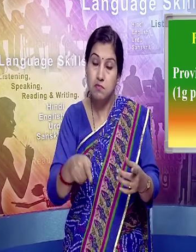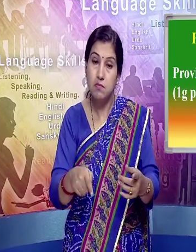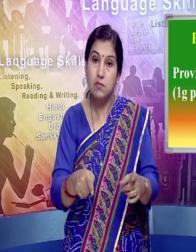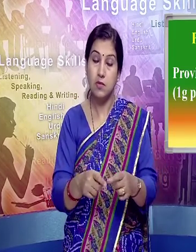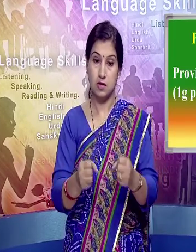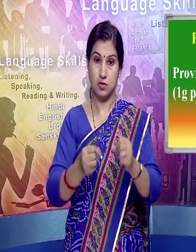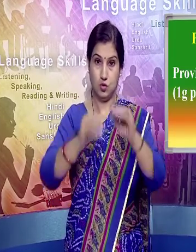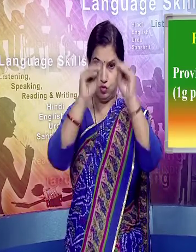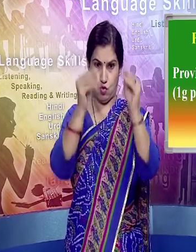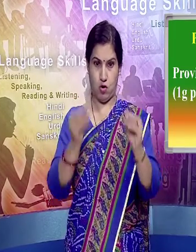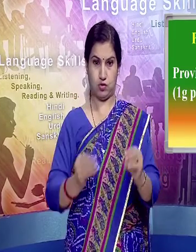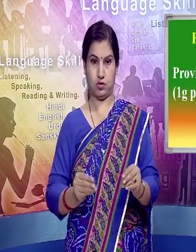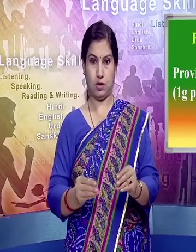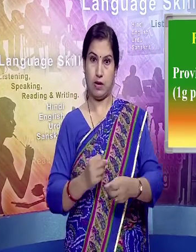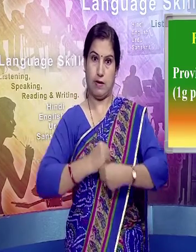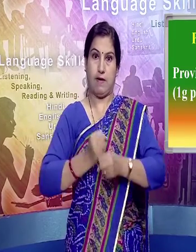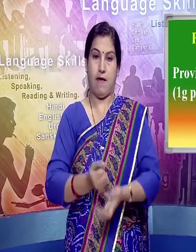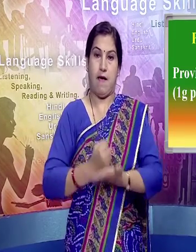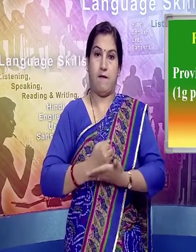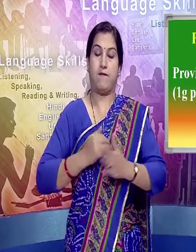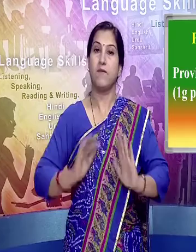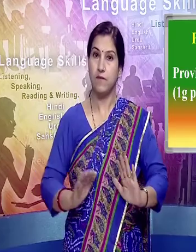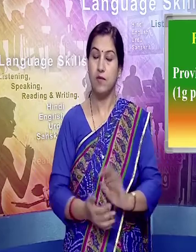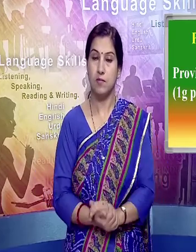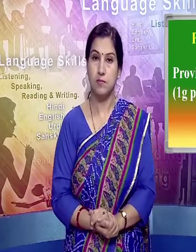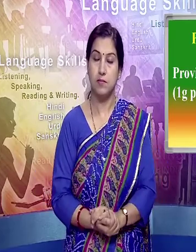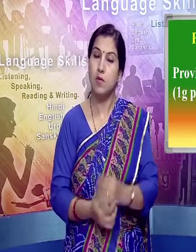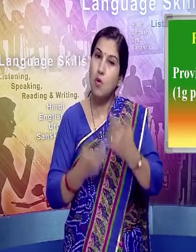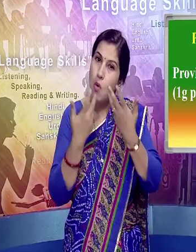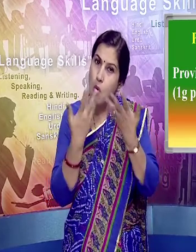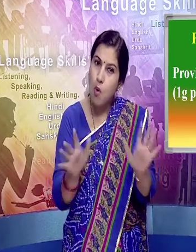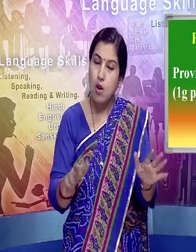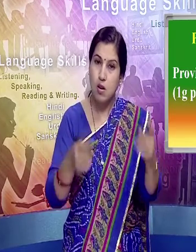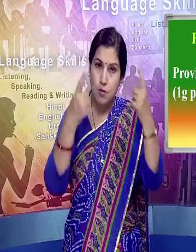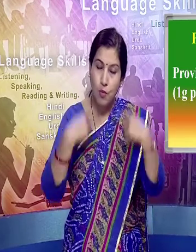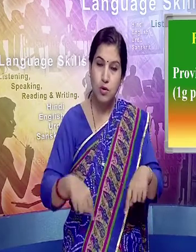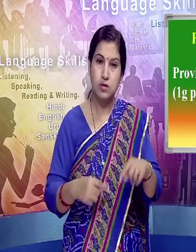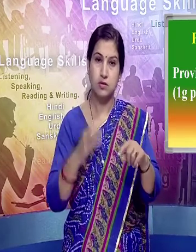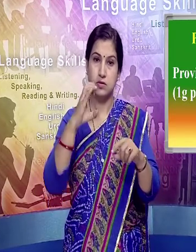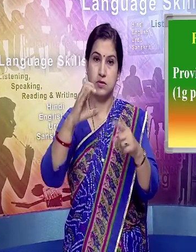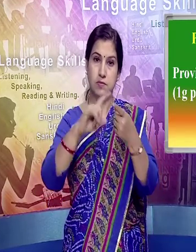structure to the body. All the body cells, tissue, organs,